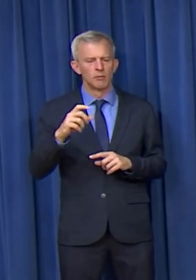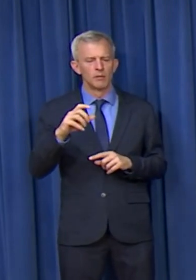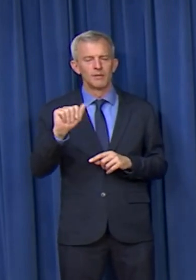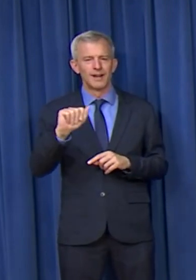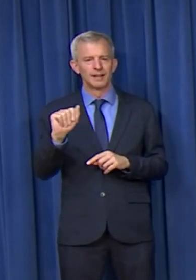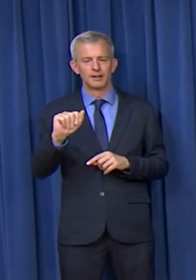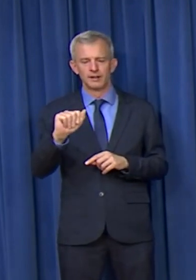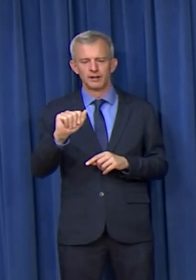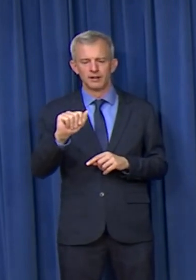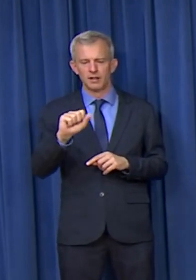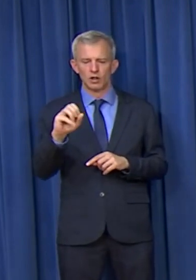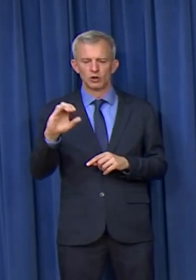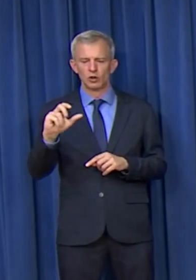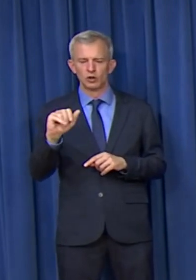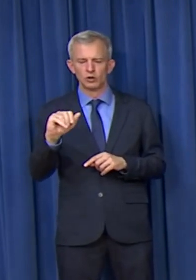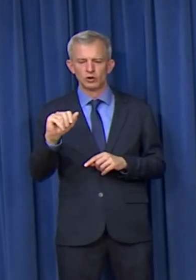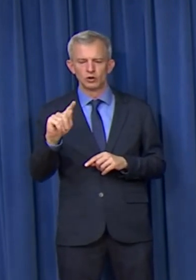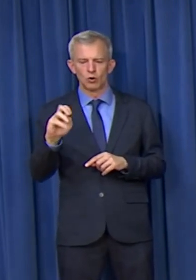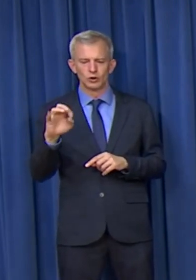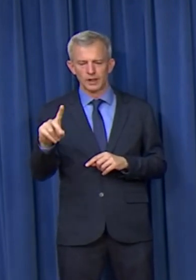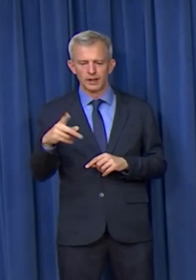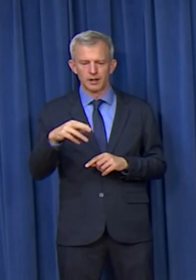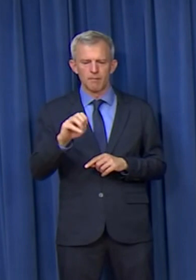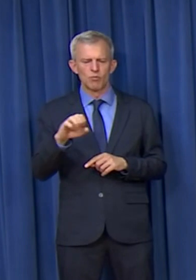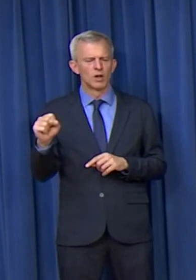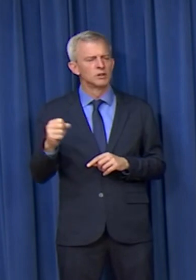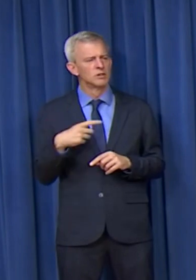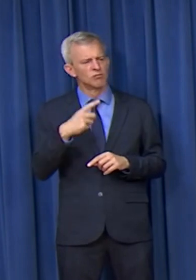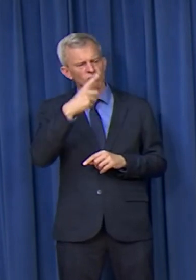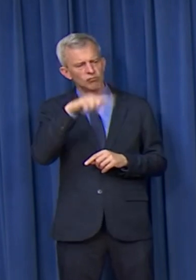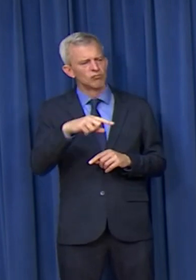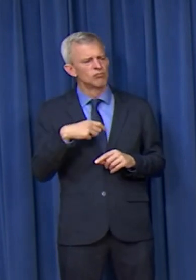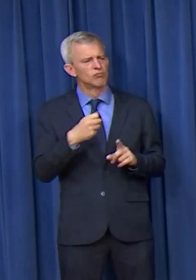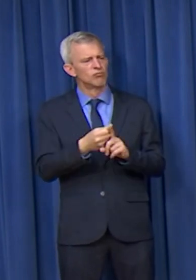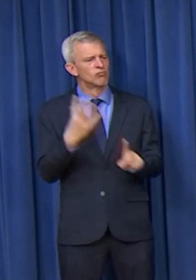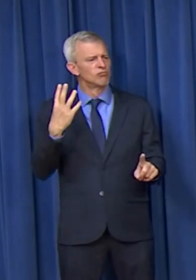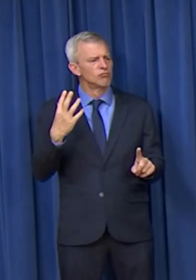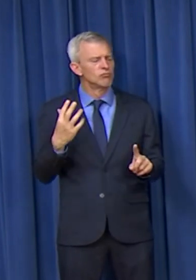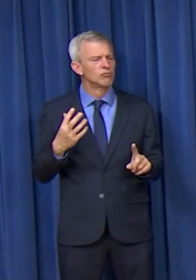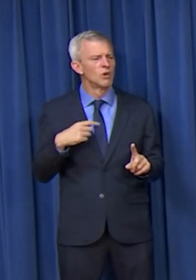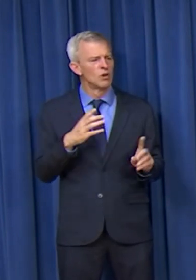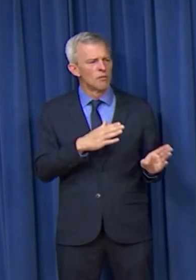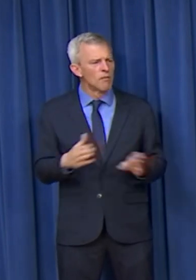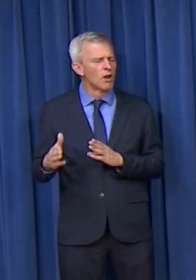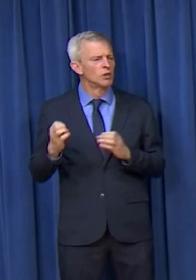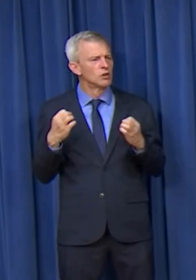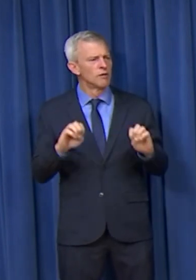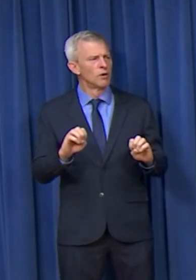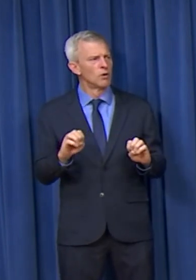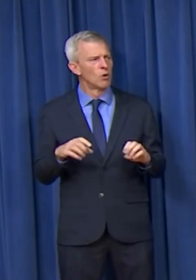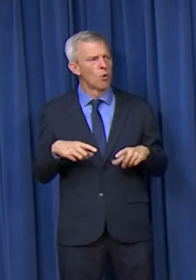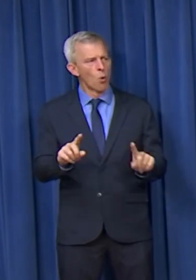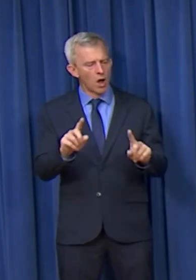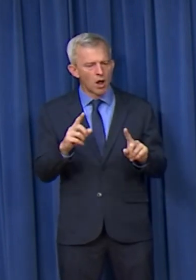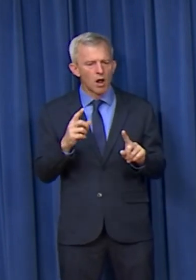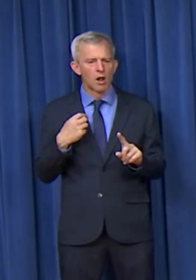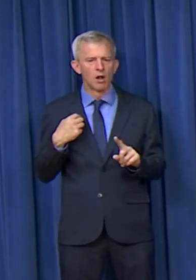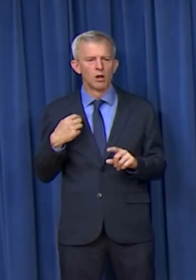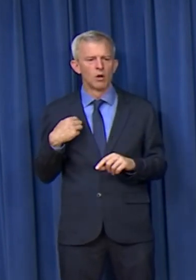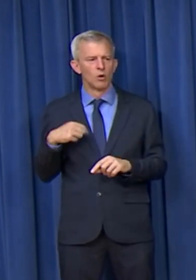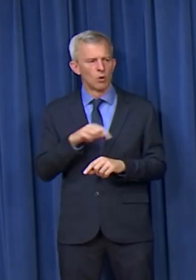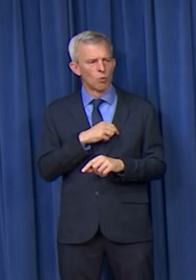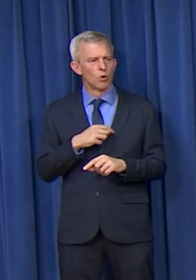Associated Press to elaborate more on our plans, our efforts, while we're pursuing charges against